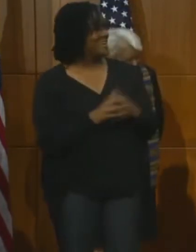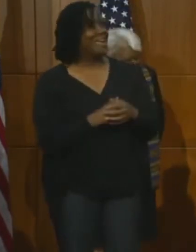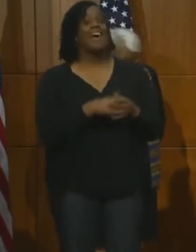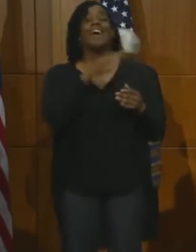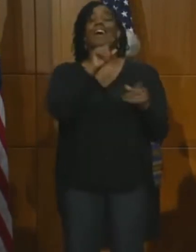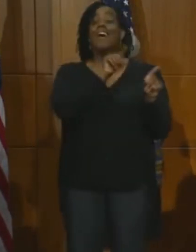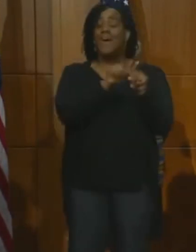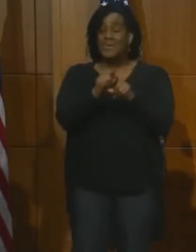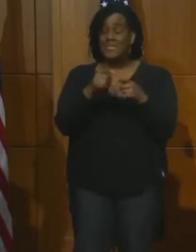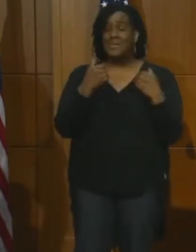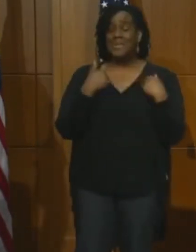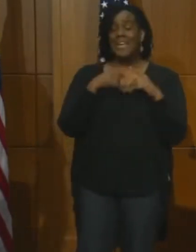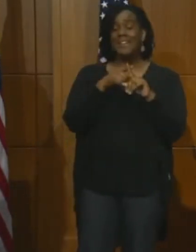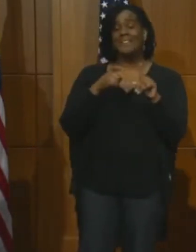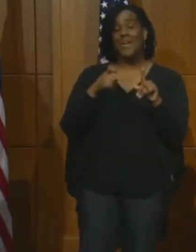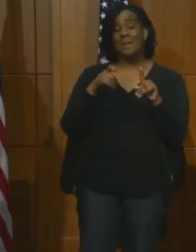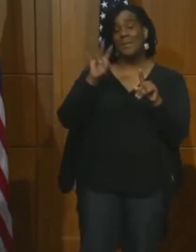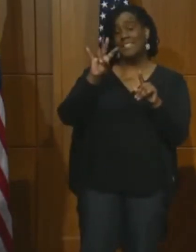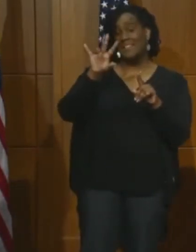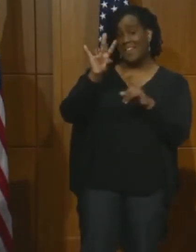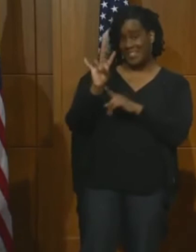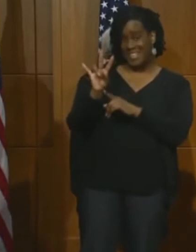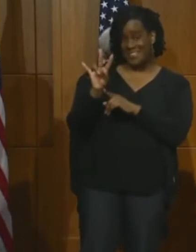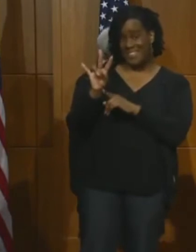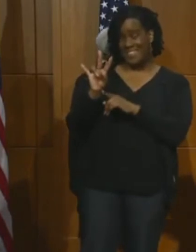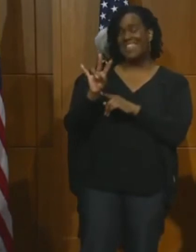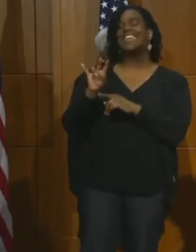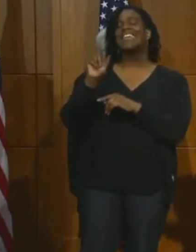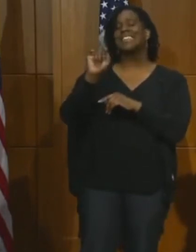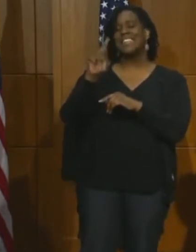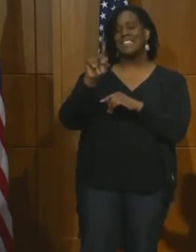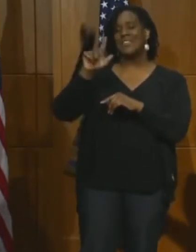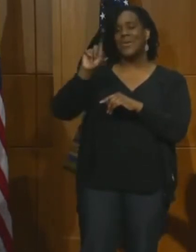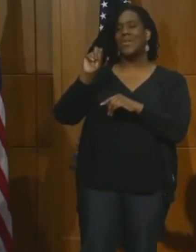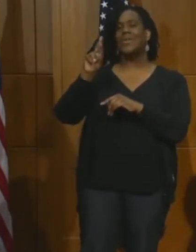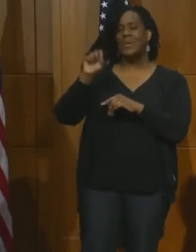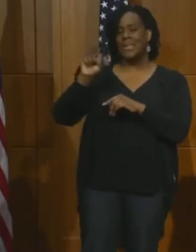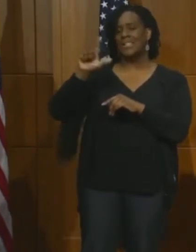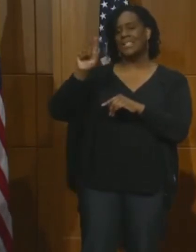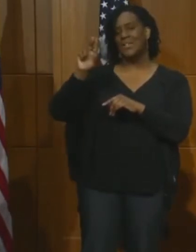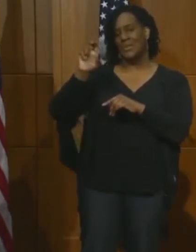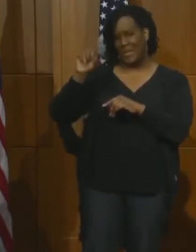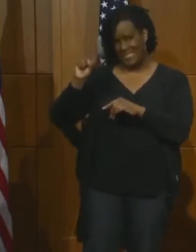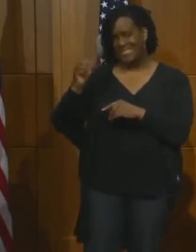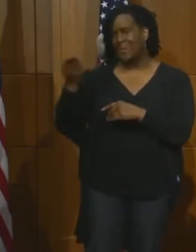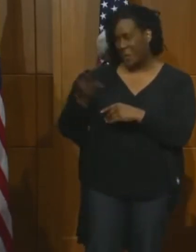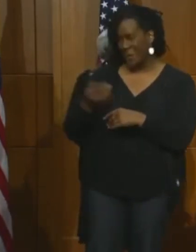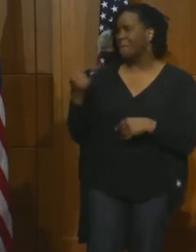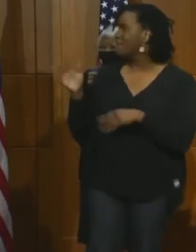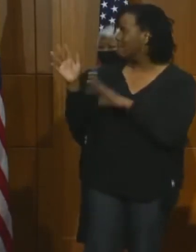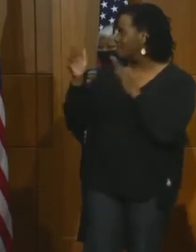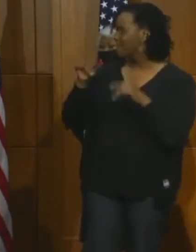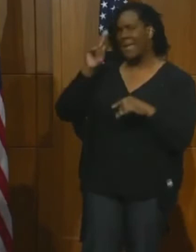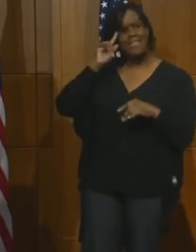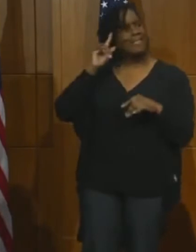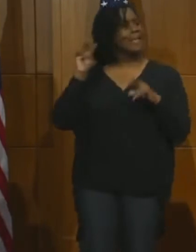And we also have from 757, Senator Louise Lucas. Louise, welcome. Thank you. And I should